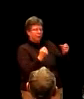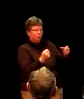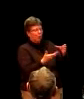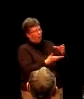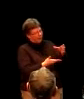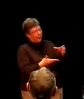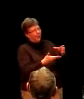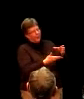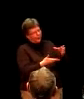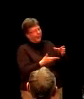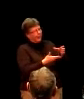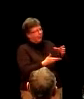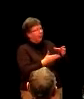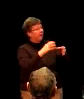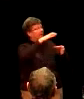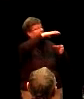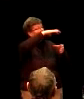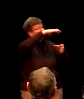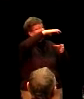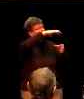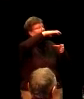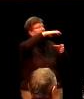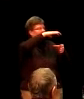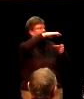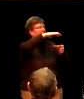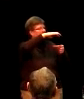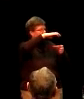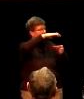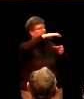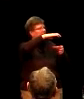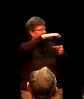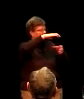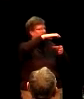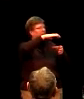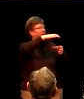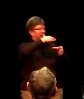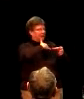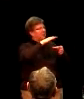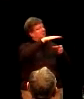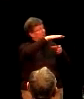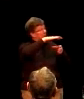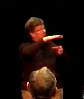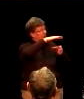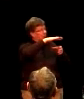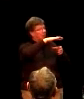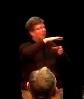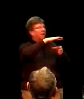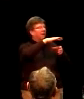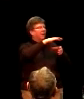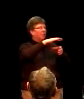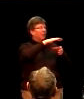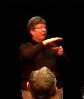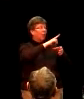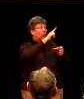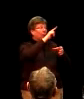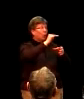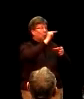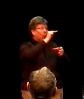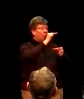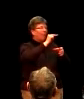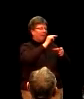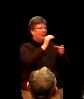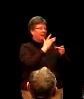that jet just almost always stays in a very, very narrow path. Ours meanders quite a bit more because we have